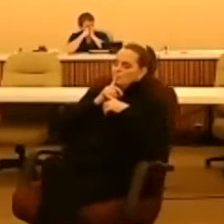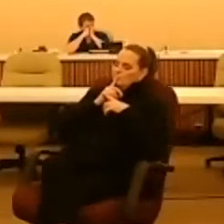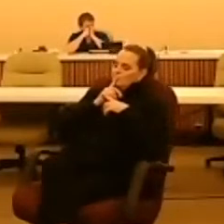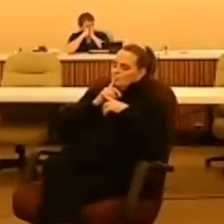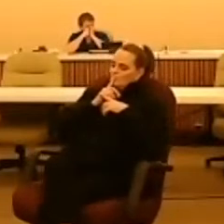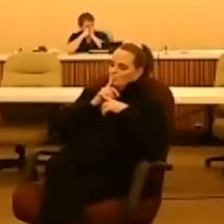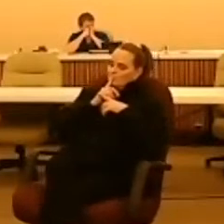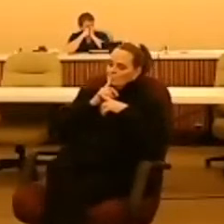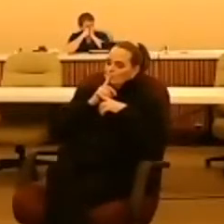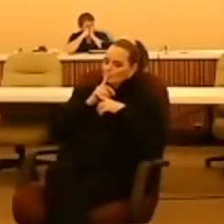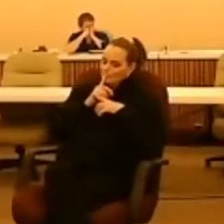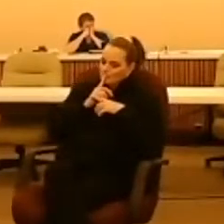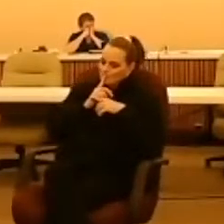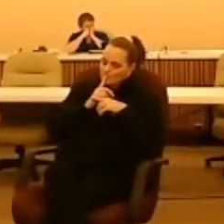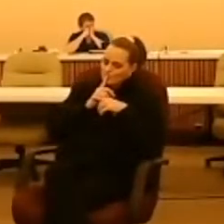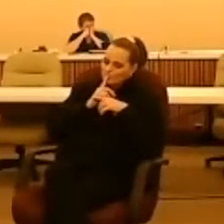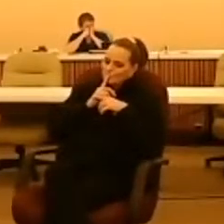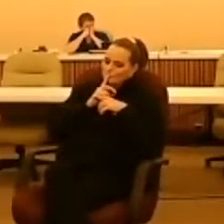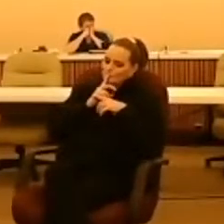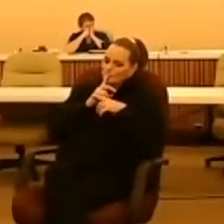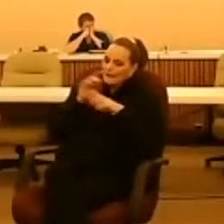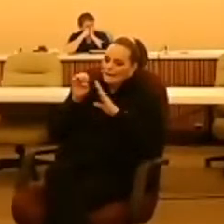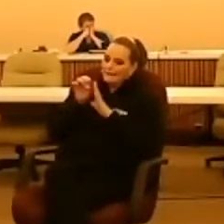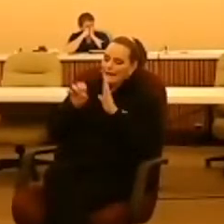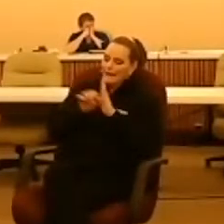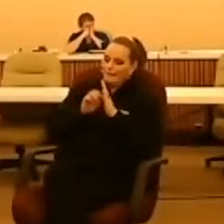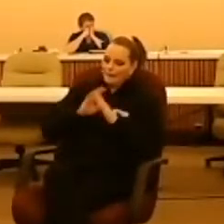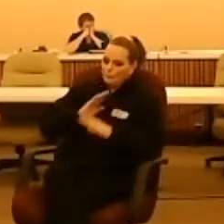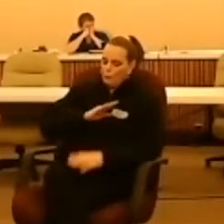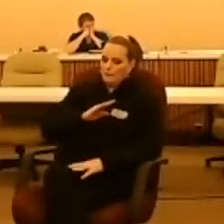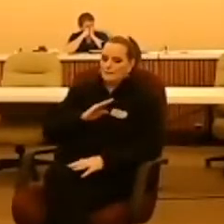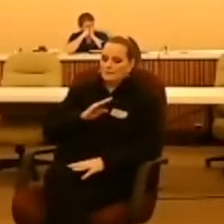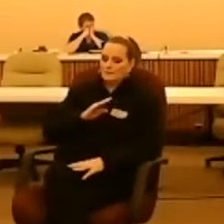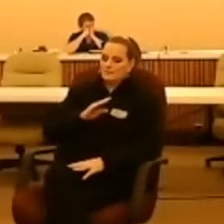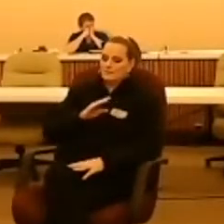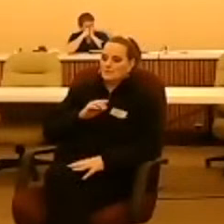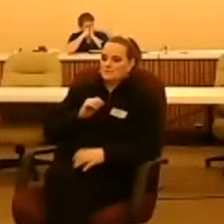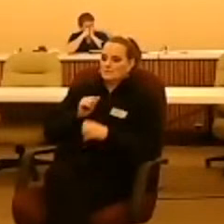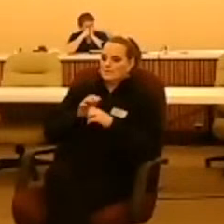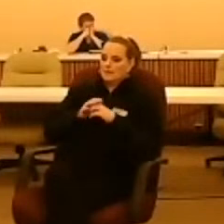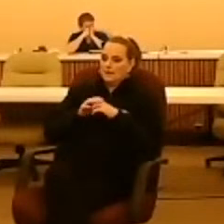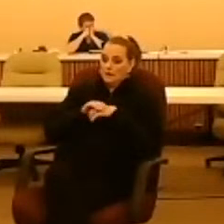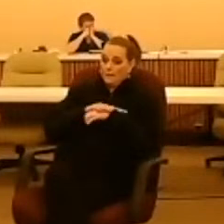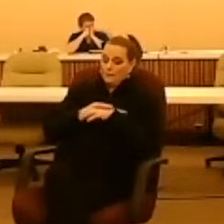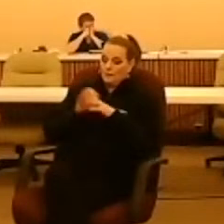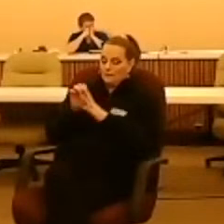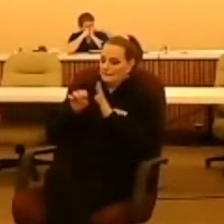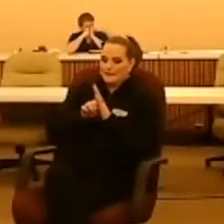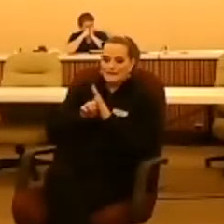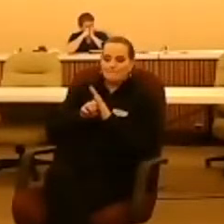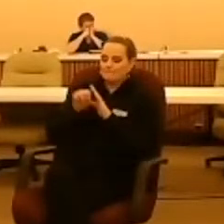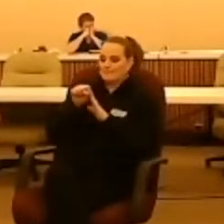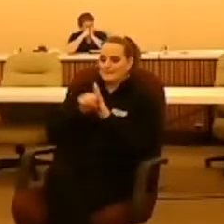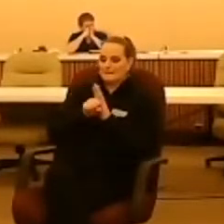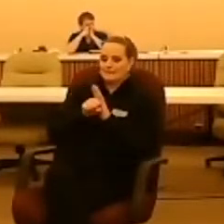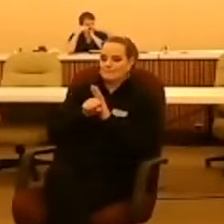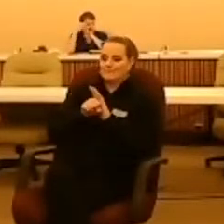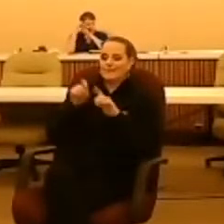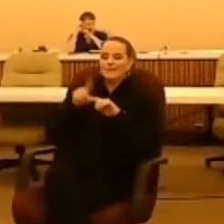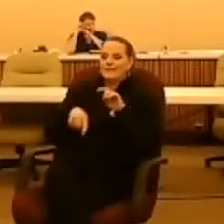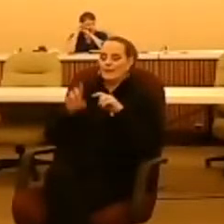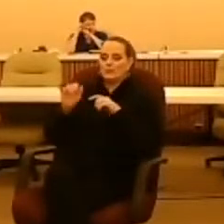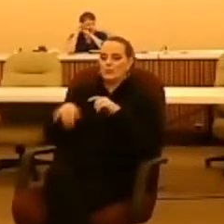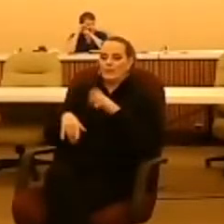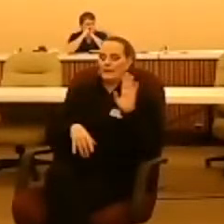where I started, which is the ethics board under the guise of the state is not positioned to do this kind of thing. I